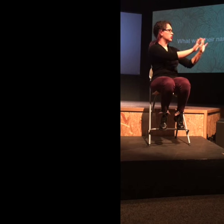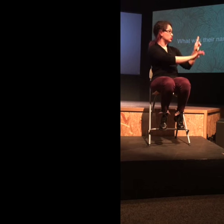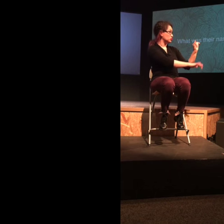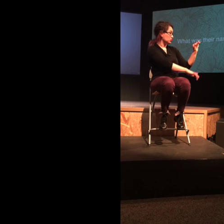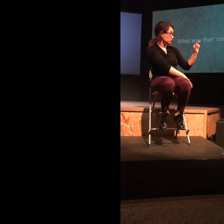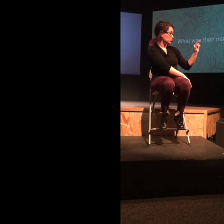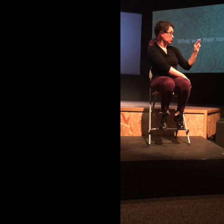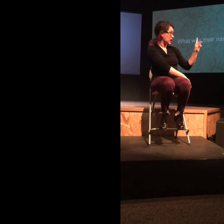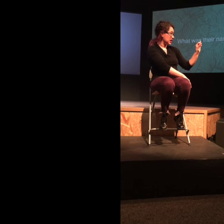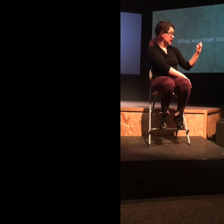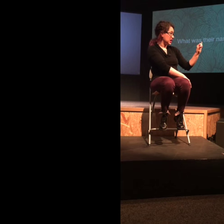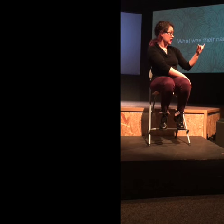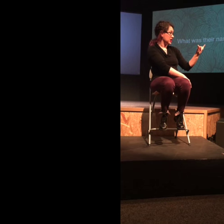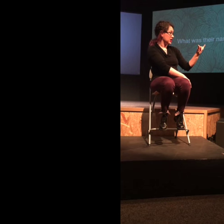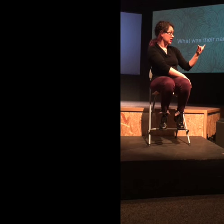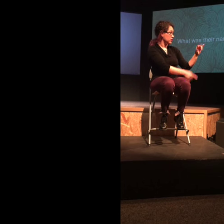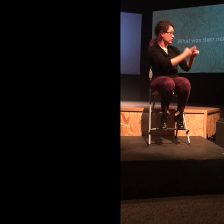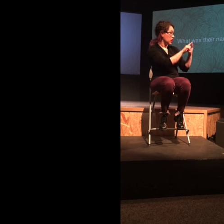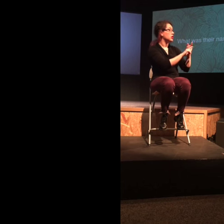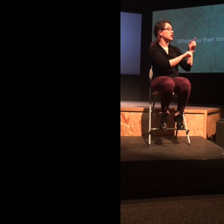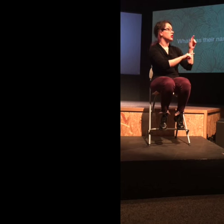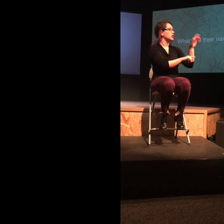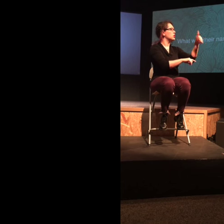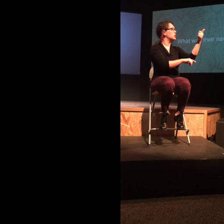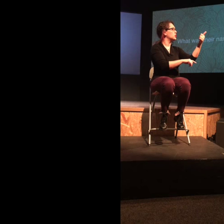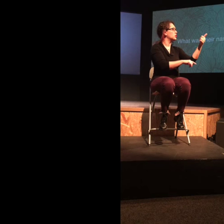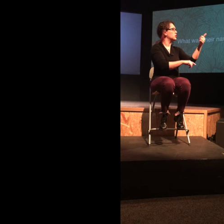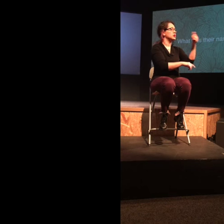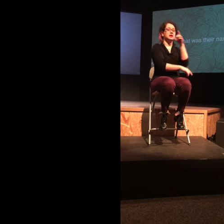friend? Yeah. Who else?